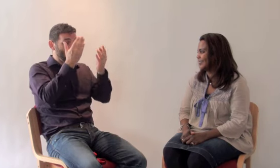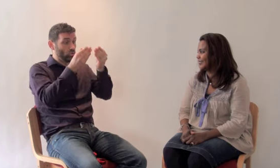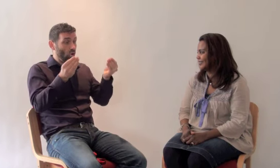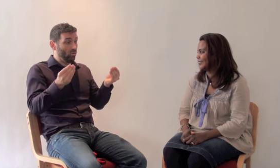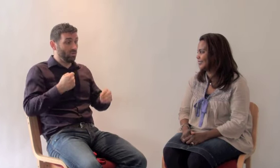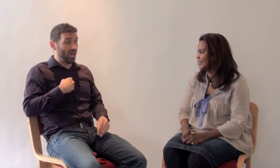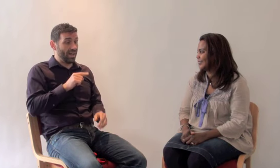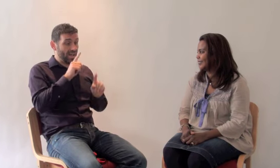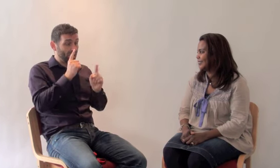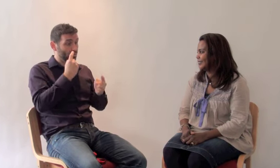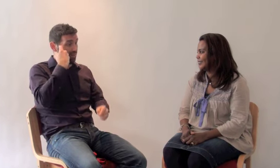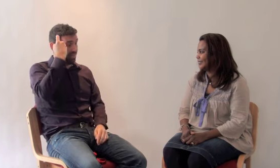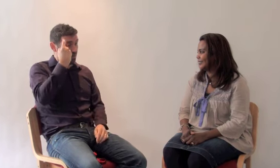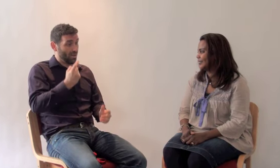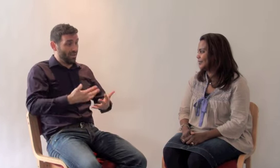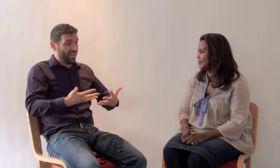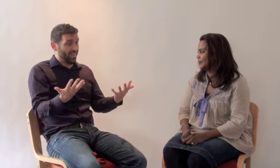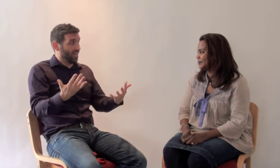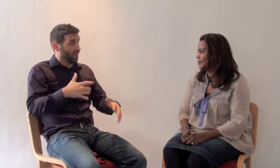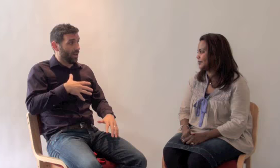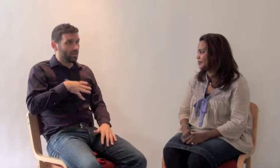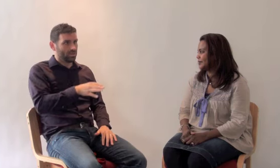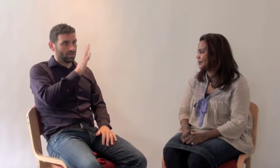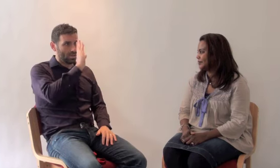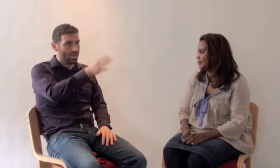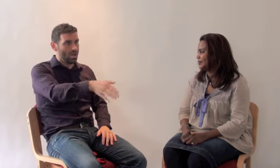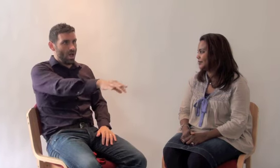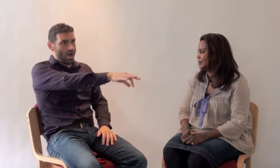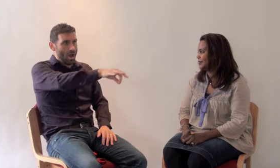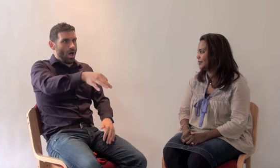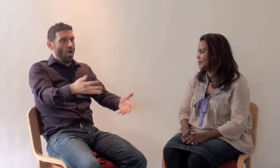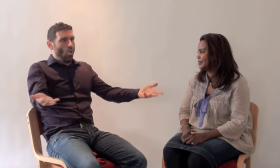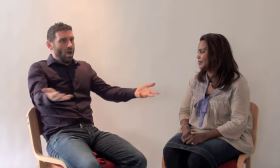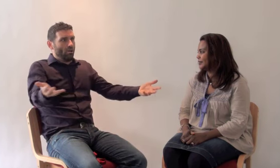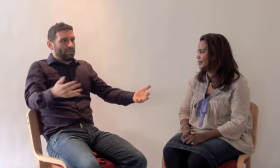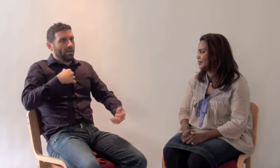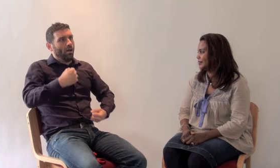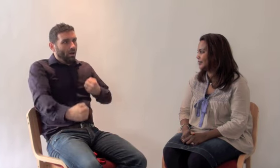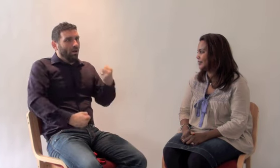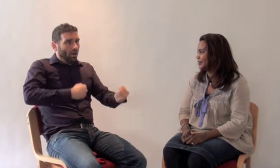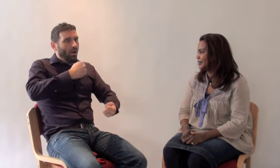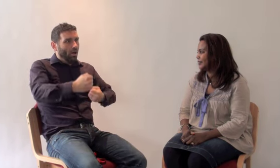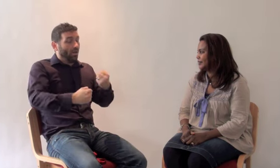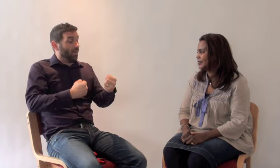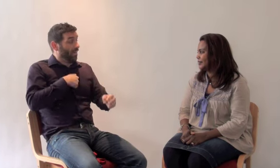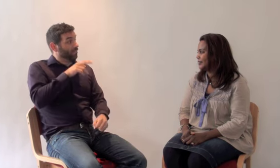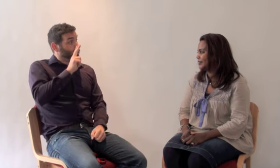Yeah, no, my mind was absolutely shot. I couldn't think of anything at all. I was just looking for where the finish line